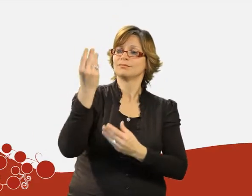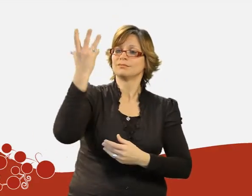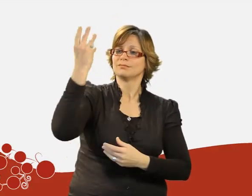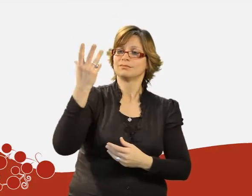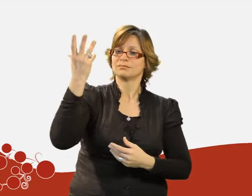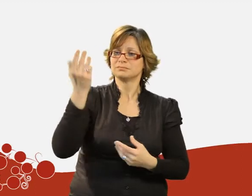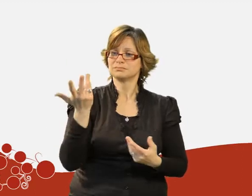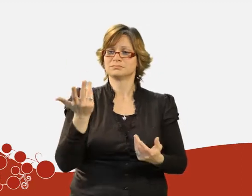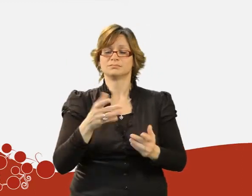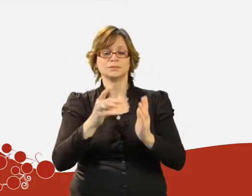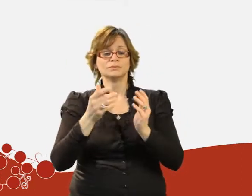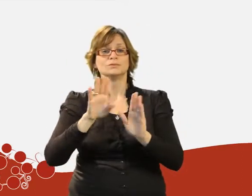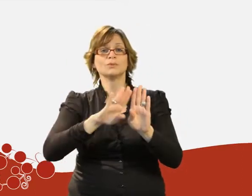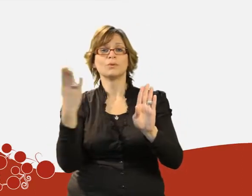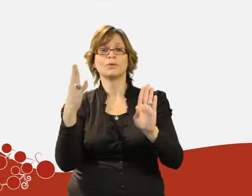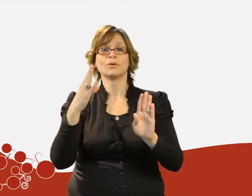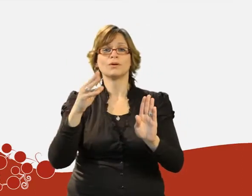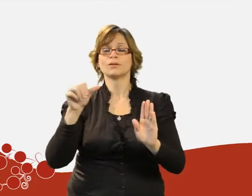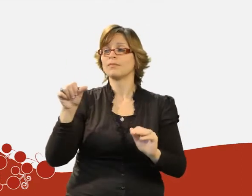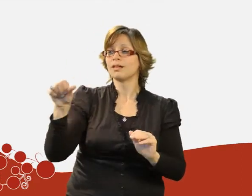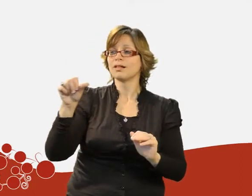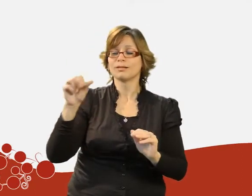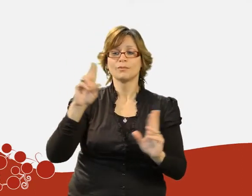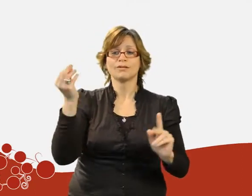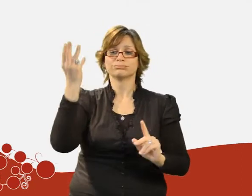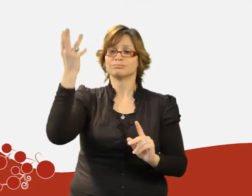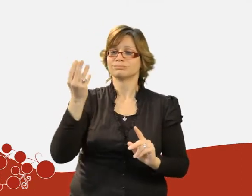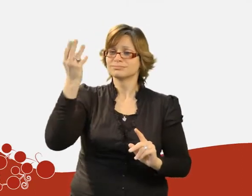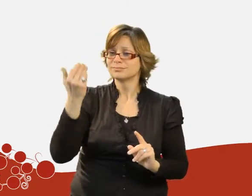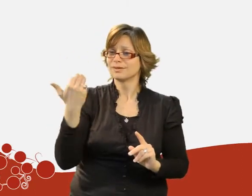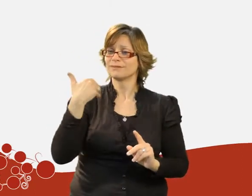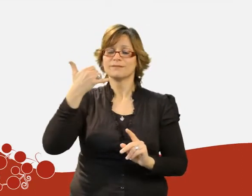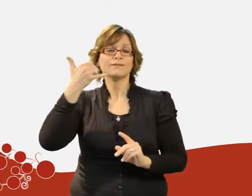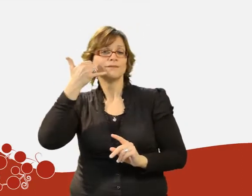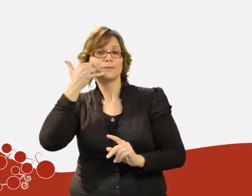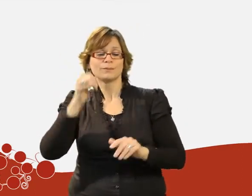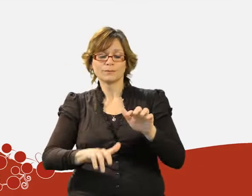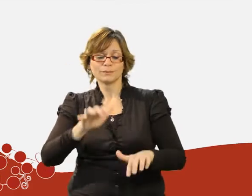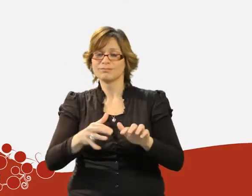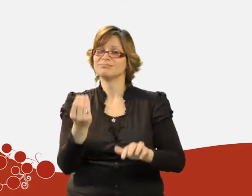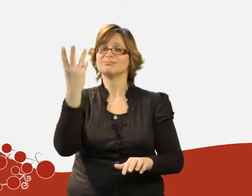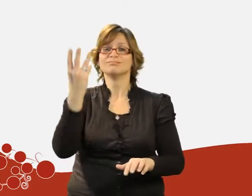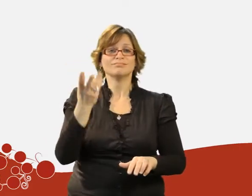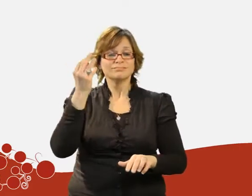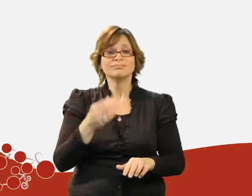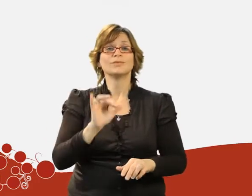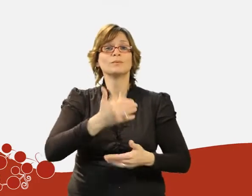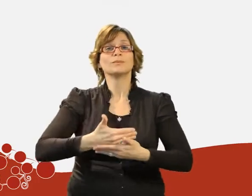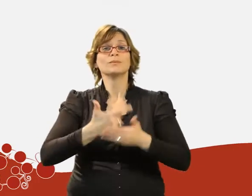such things as the fire alarm, doorbells, ringing phones, and baby